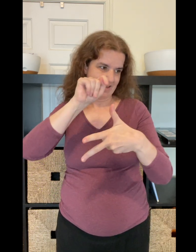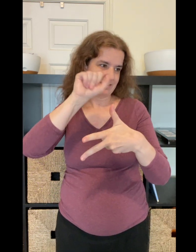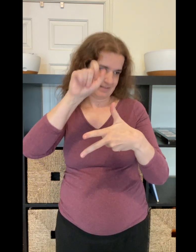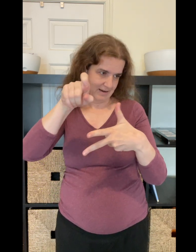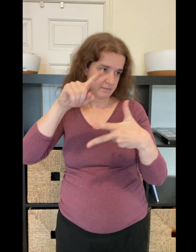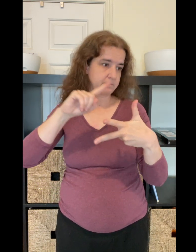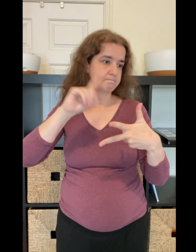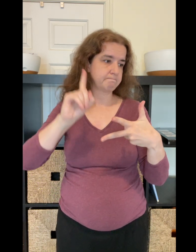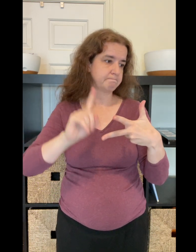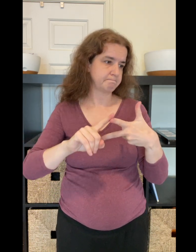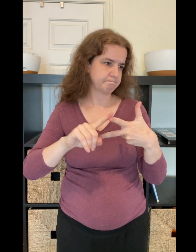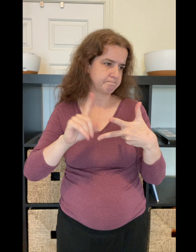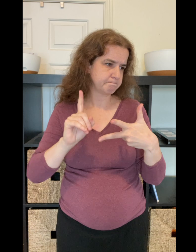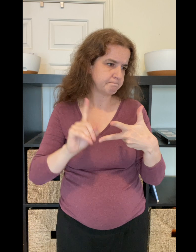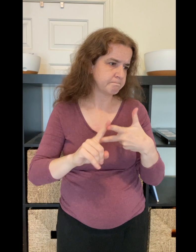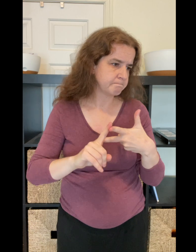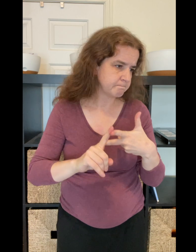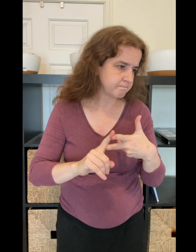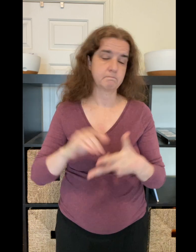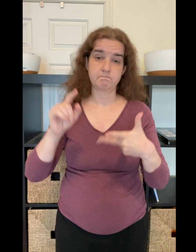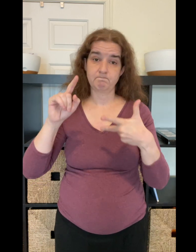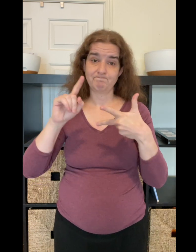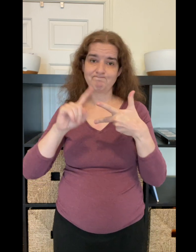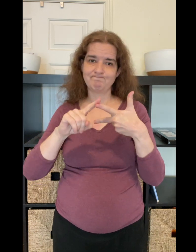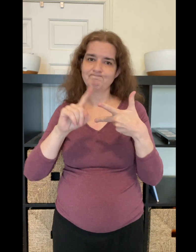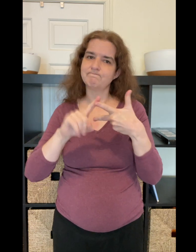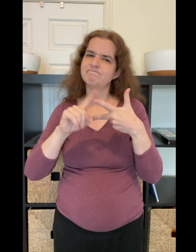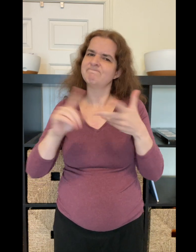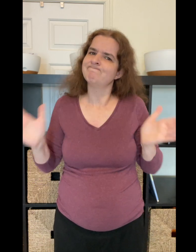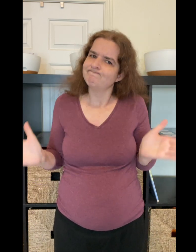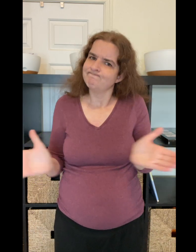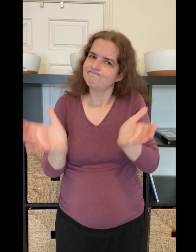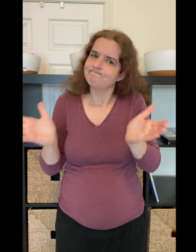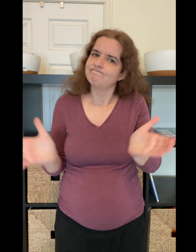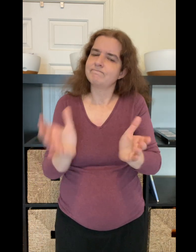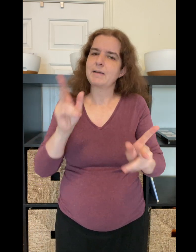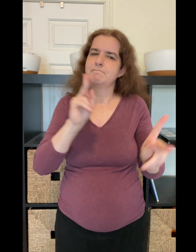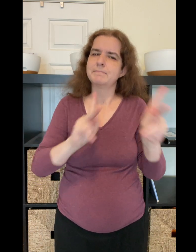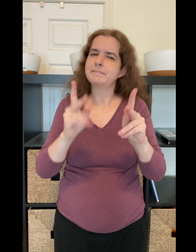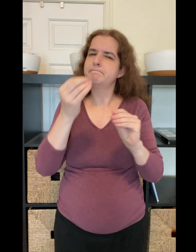Second thing, so the first thing was a tax. The second thing here,